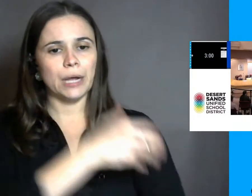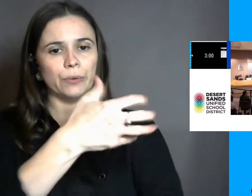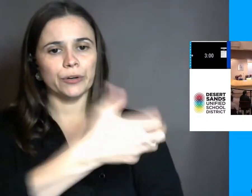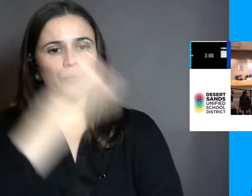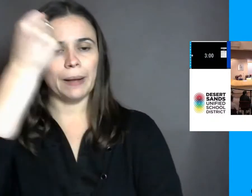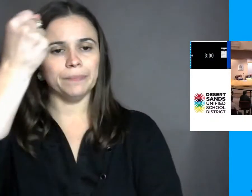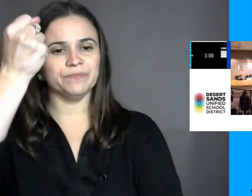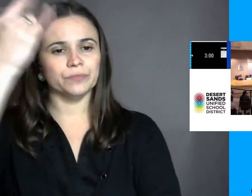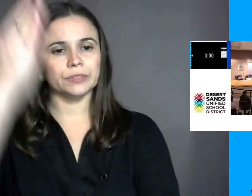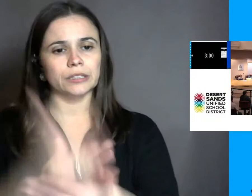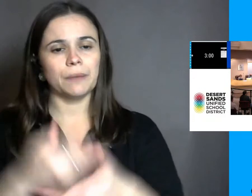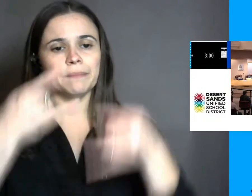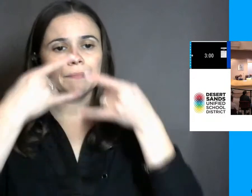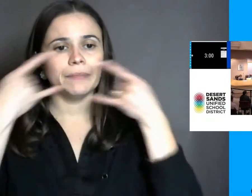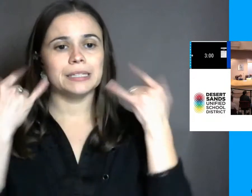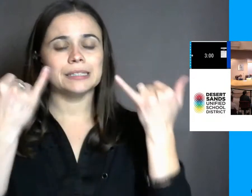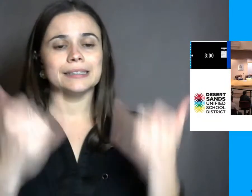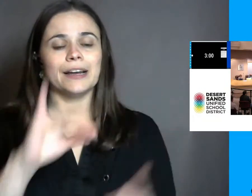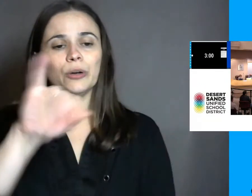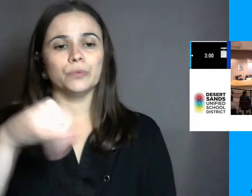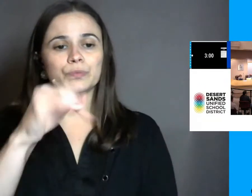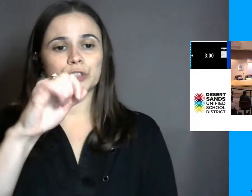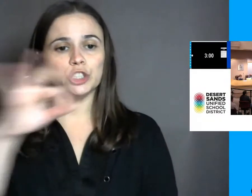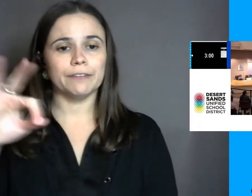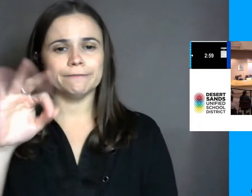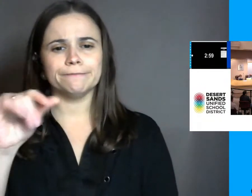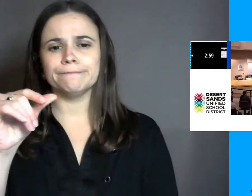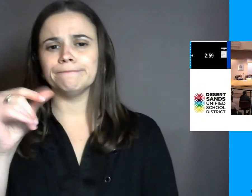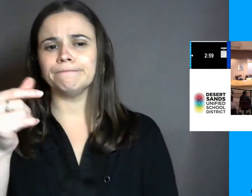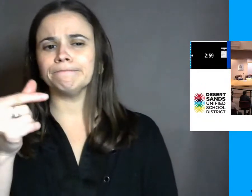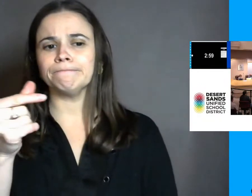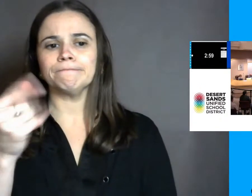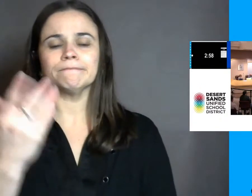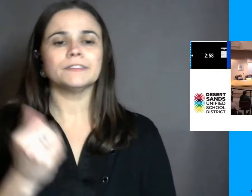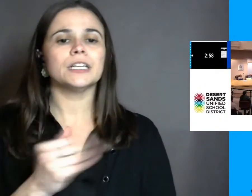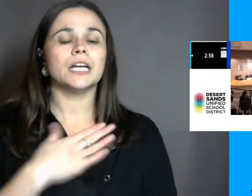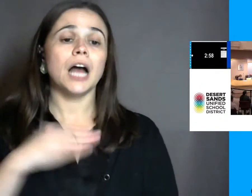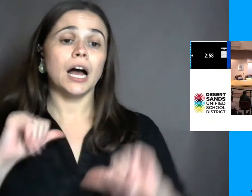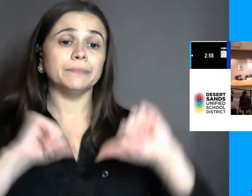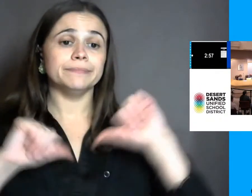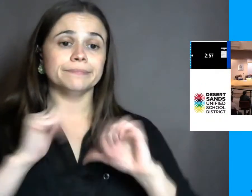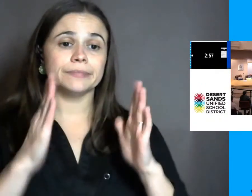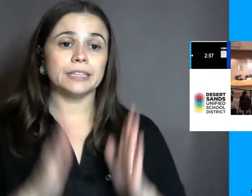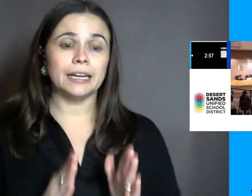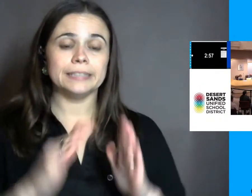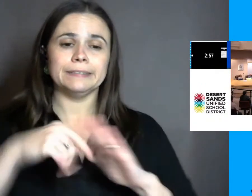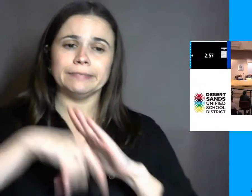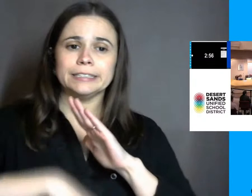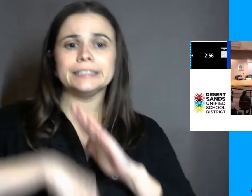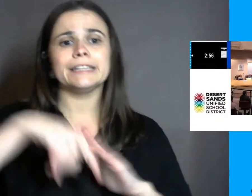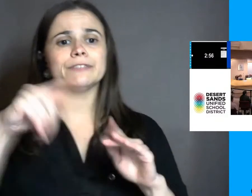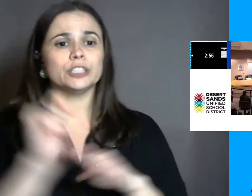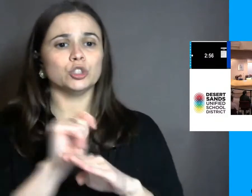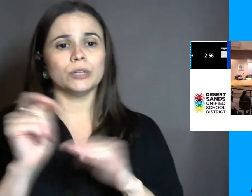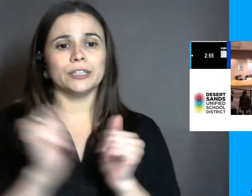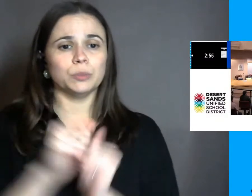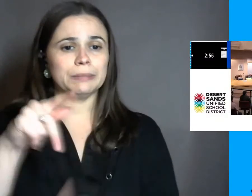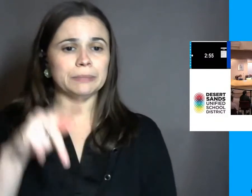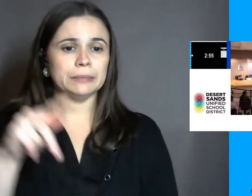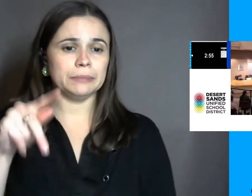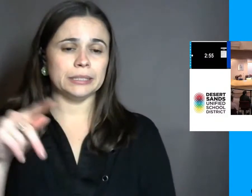Jeff Gerarsi. As a scientist who extensively trained in the use of PPE, I am well aware